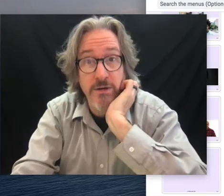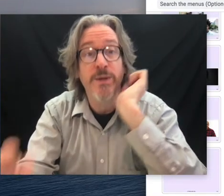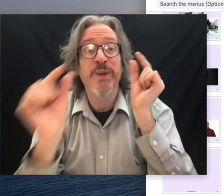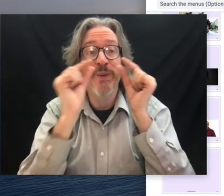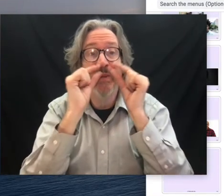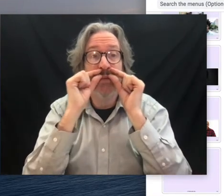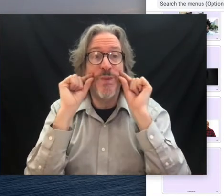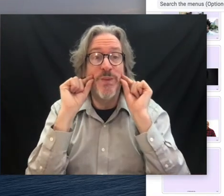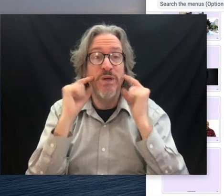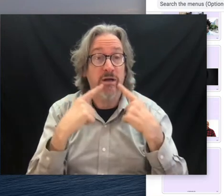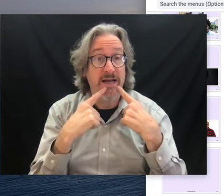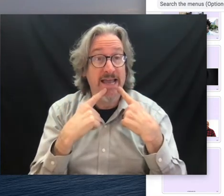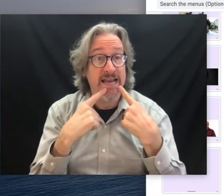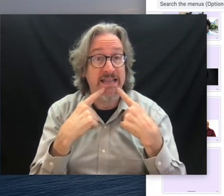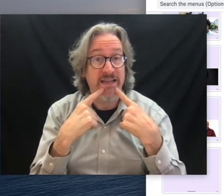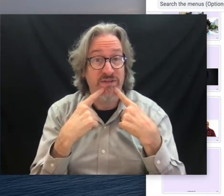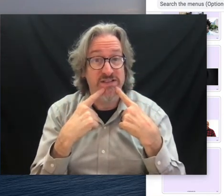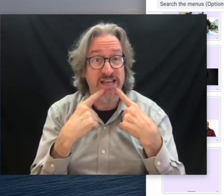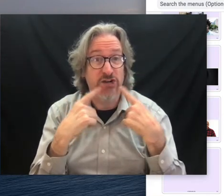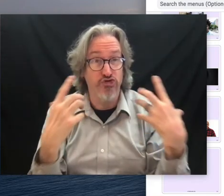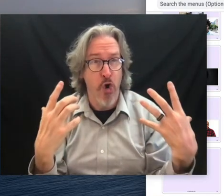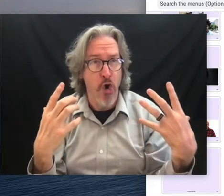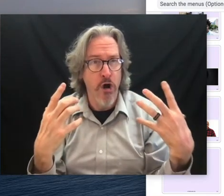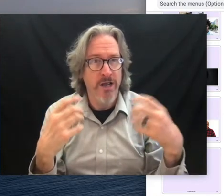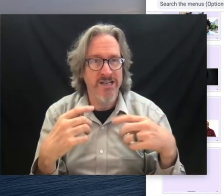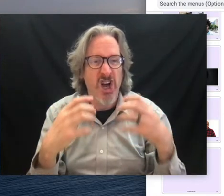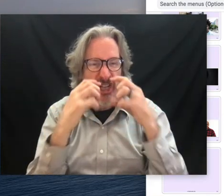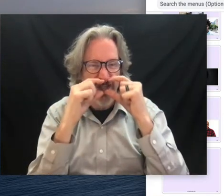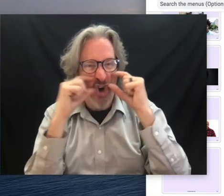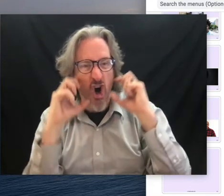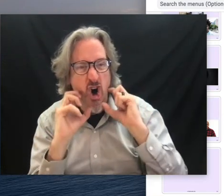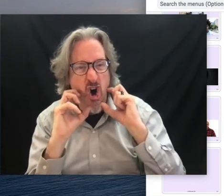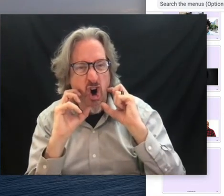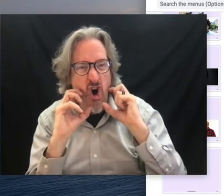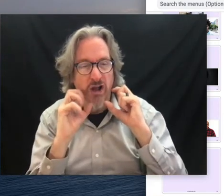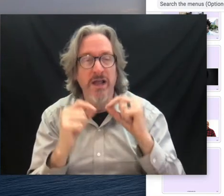hair, again, if it's thick, it's